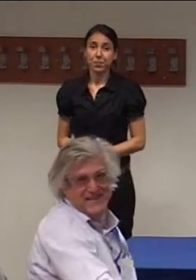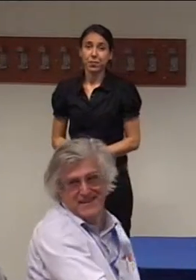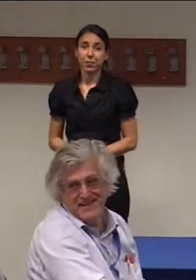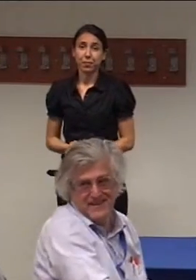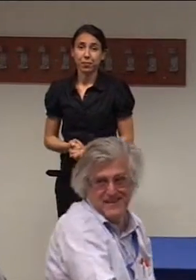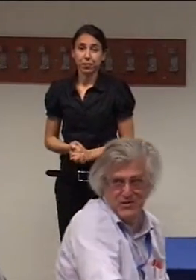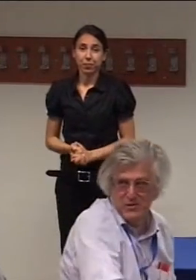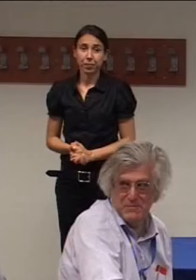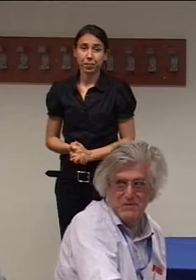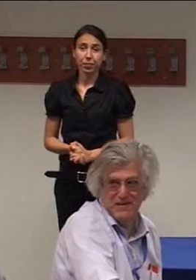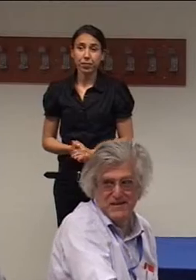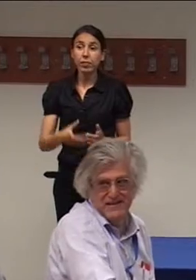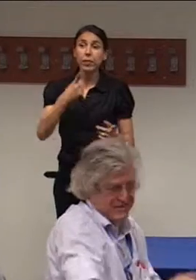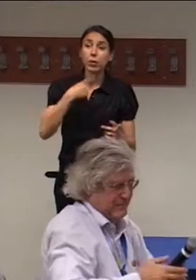clear.